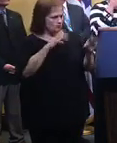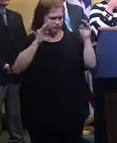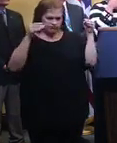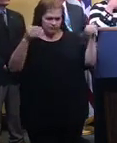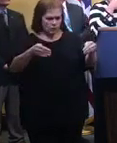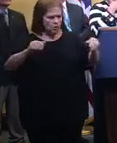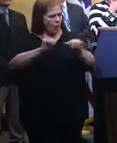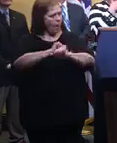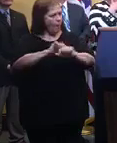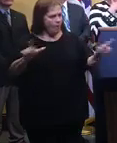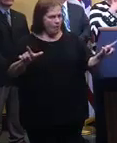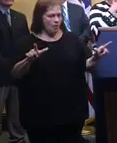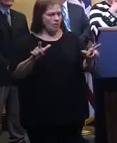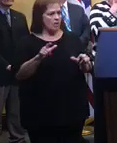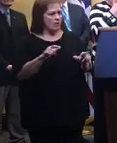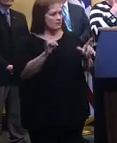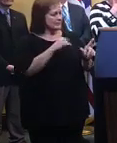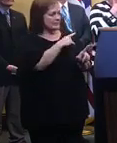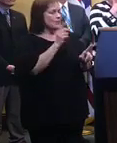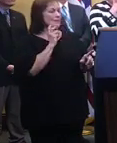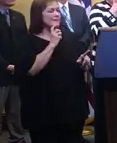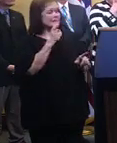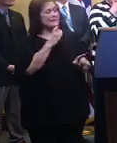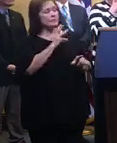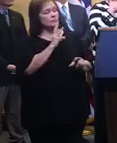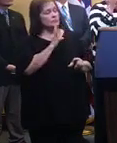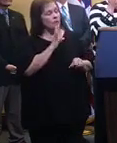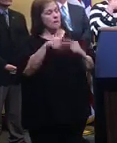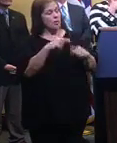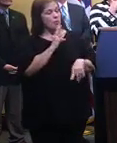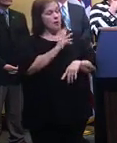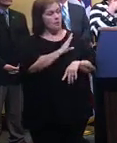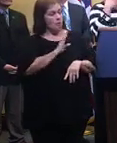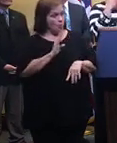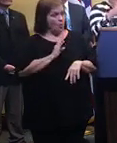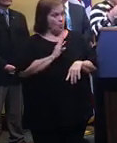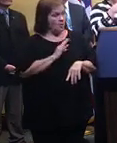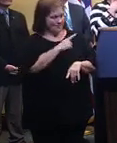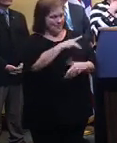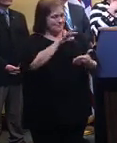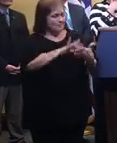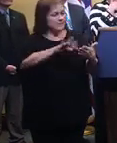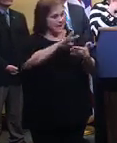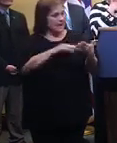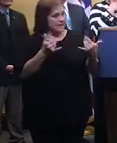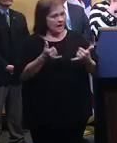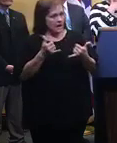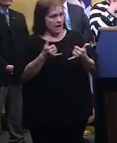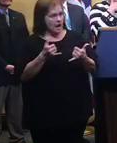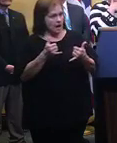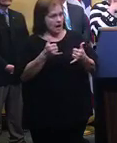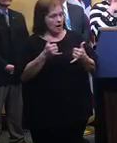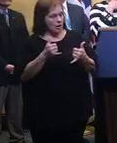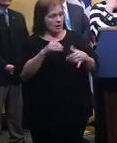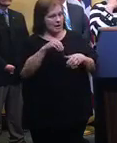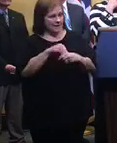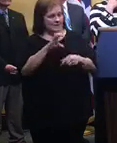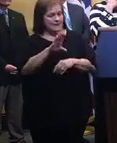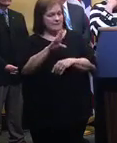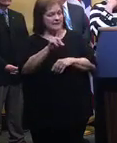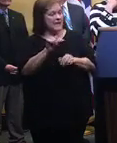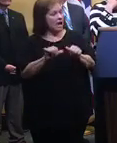you heard from the Sewerage and Water Board, the assessments that are going on right now, you know, in the CBD. So